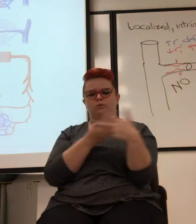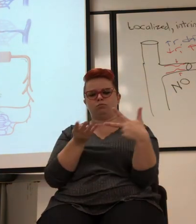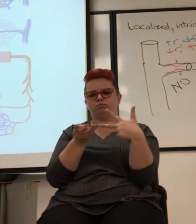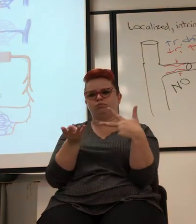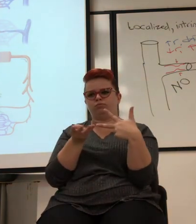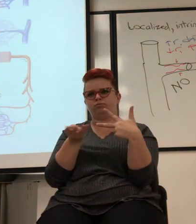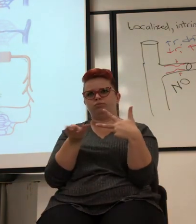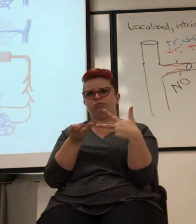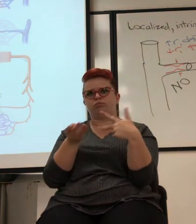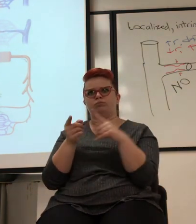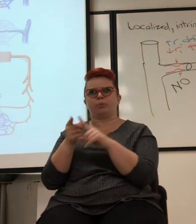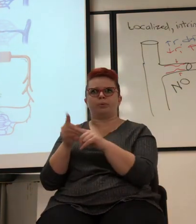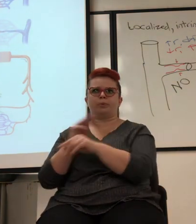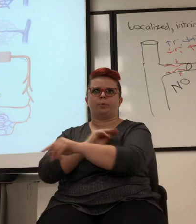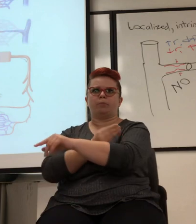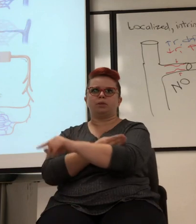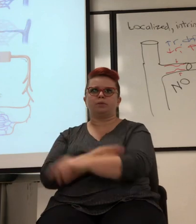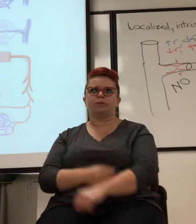muscles.